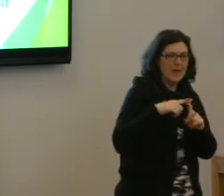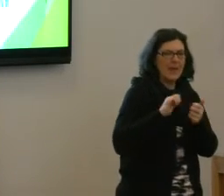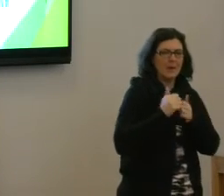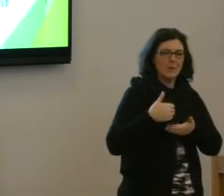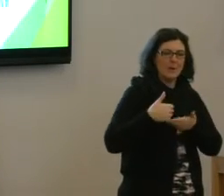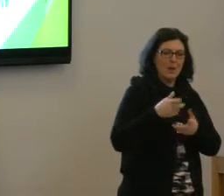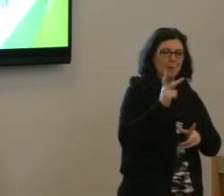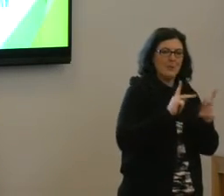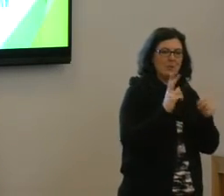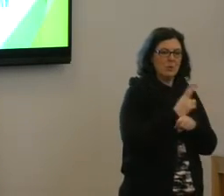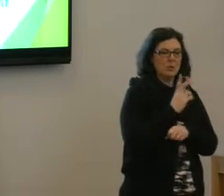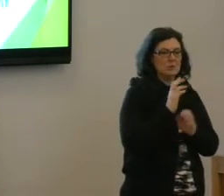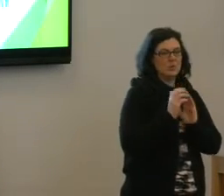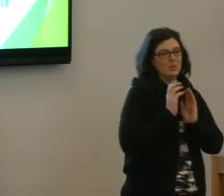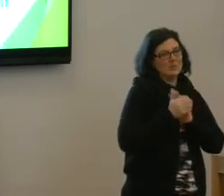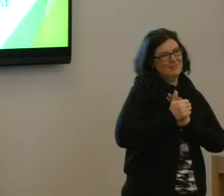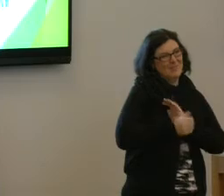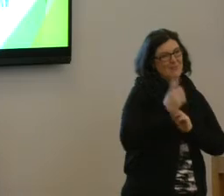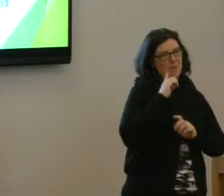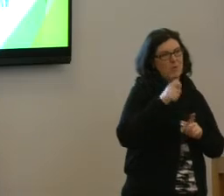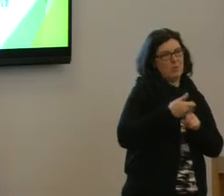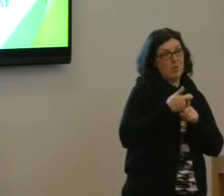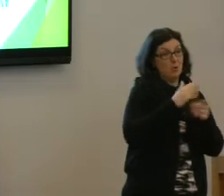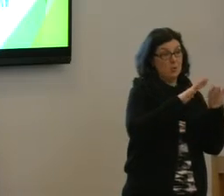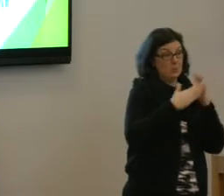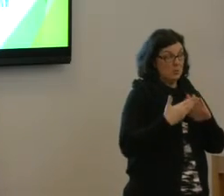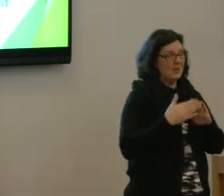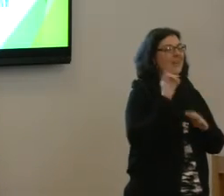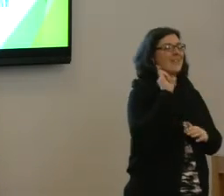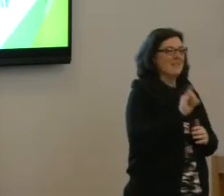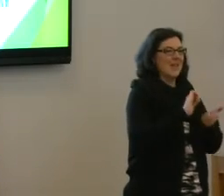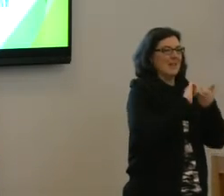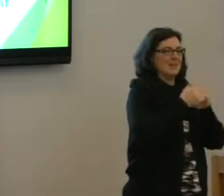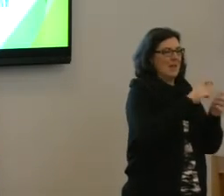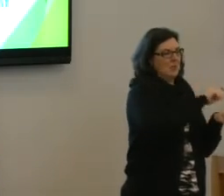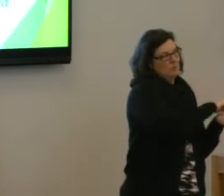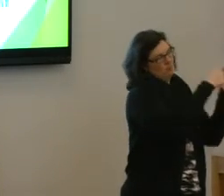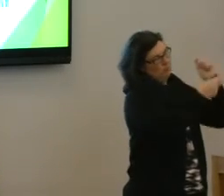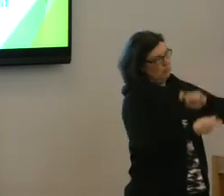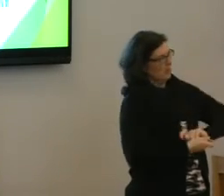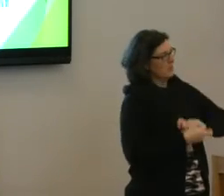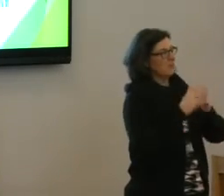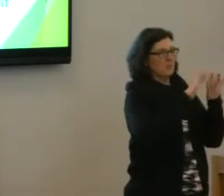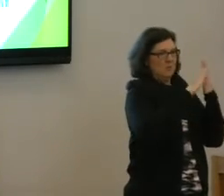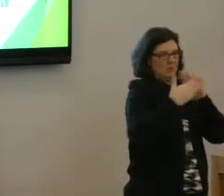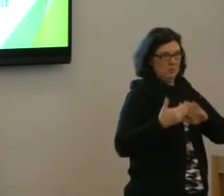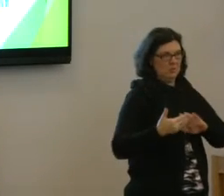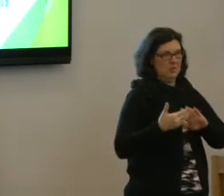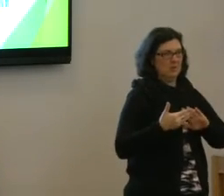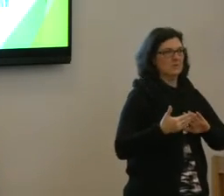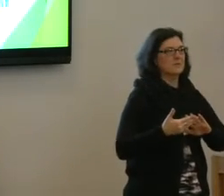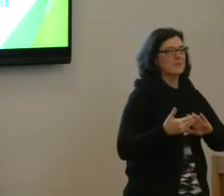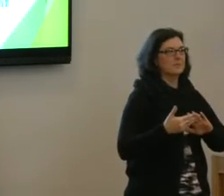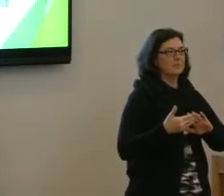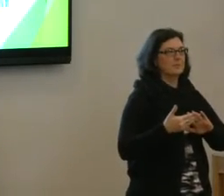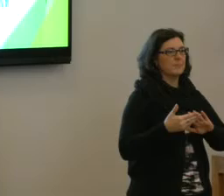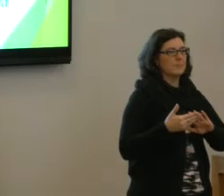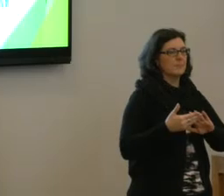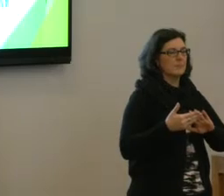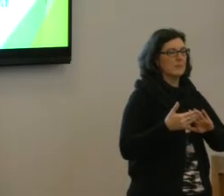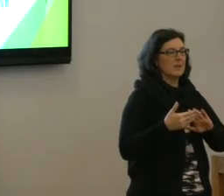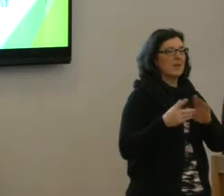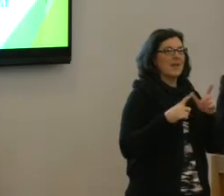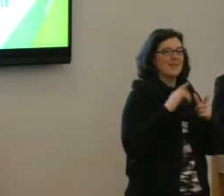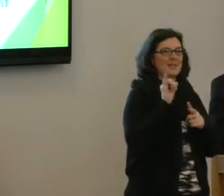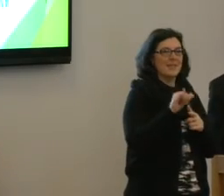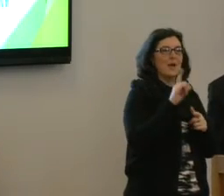use those gifts for the sake of their own community? That's how you transform communities and help things come that sticks with